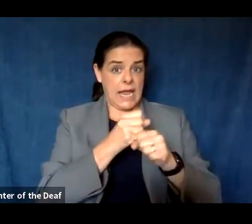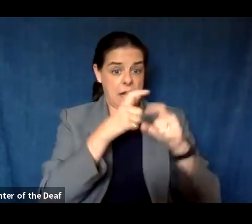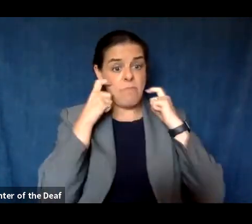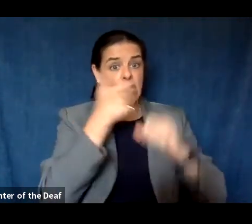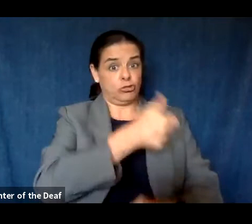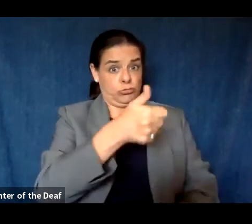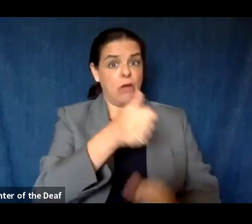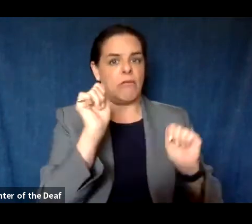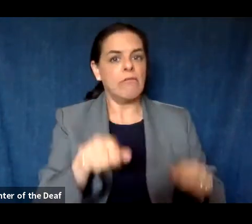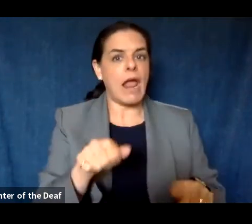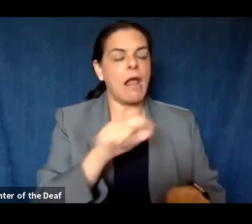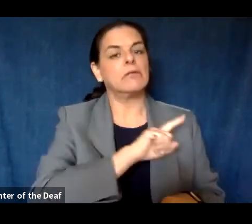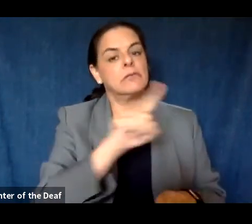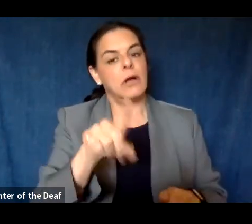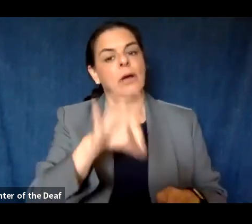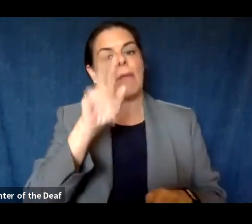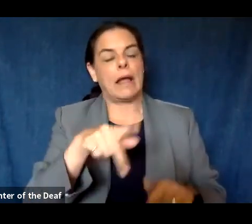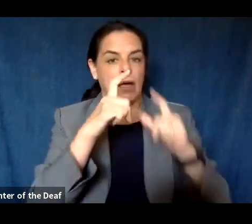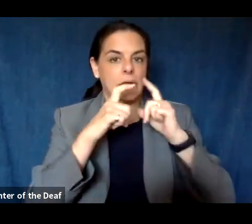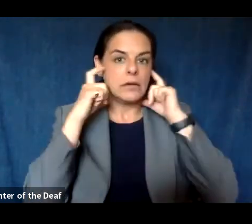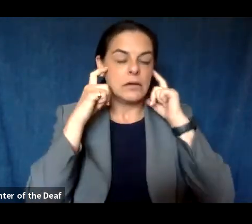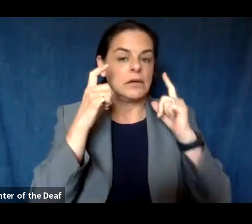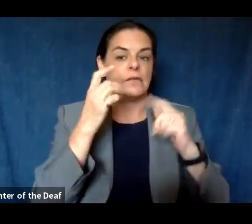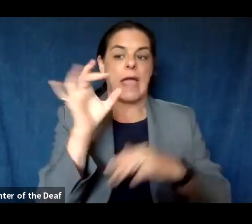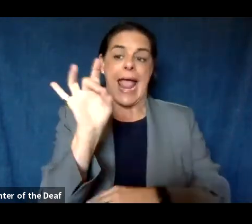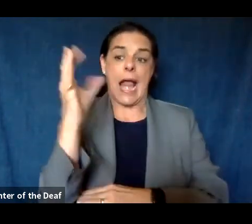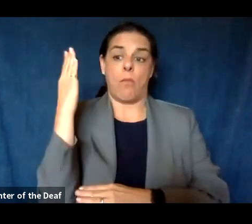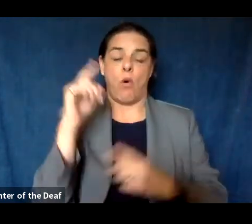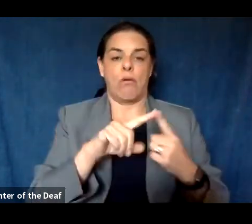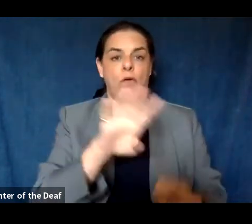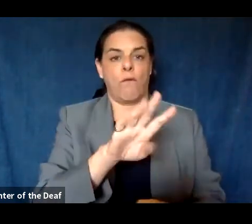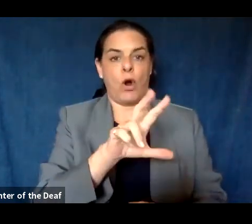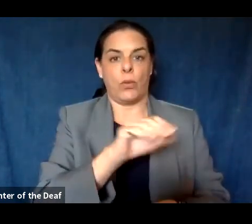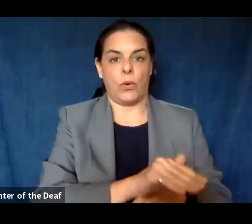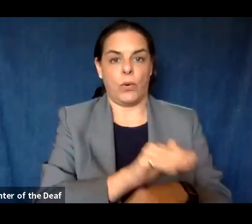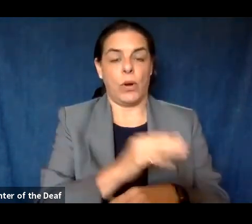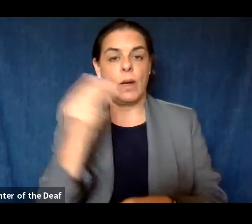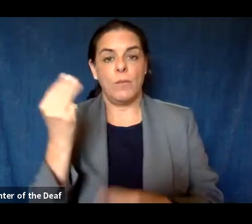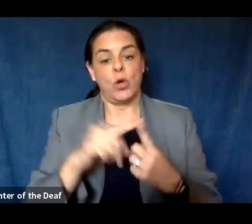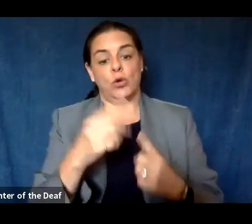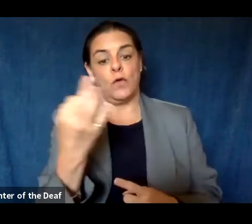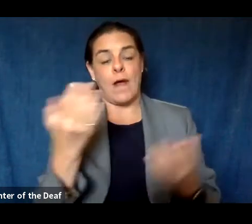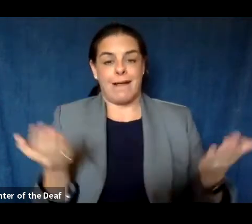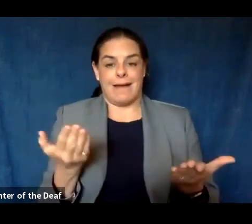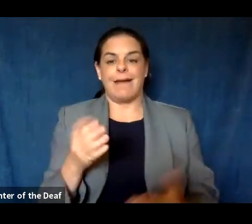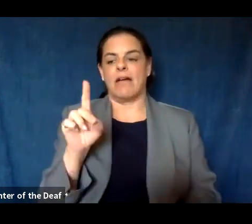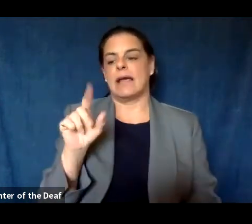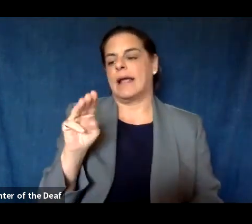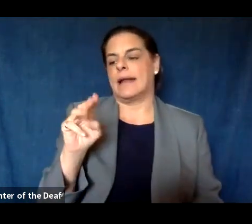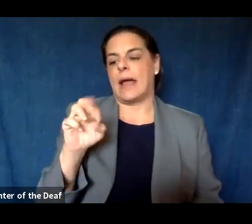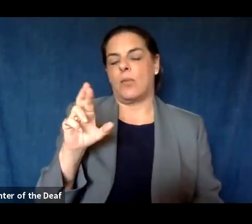to pick up face masks or face coverings from 8 a.m. to 4:30 p.m. Monday through Friday here at our Dameron Avenue